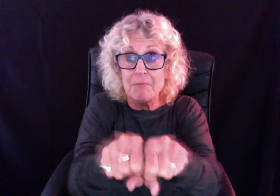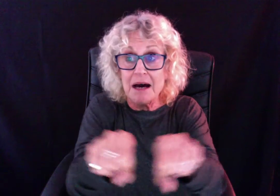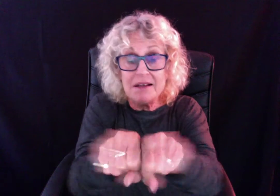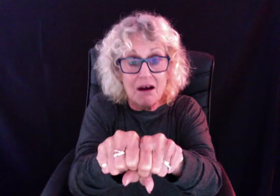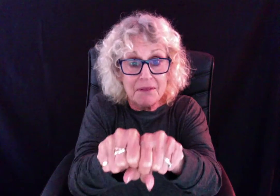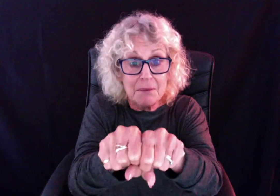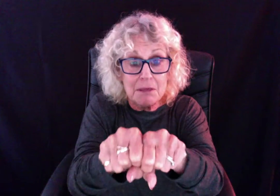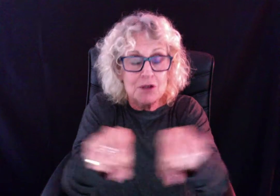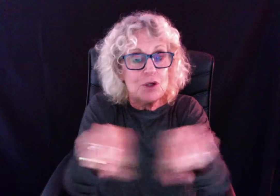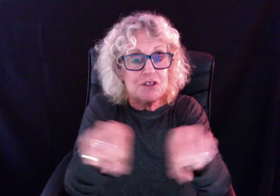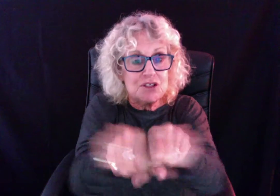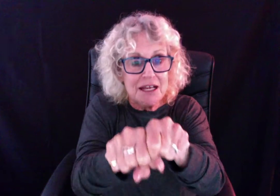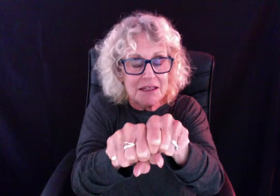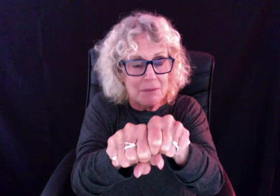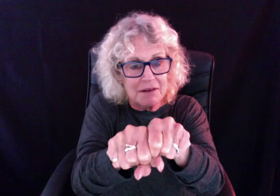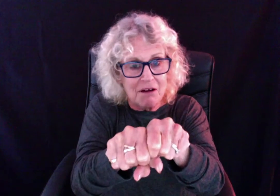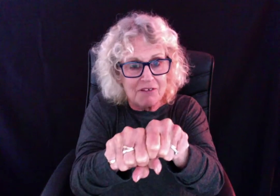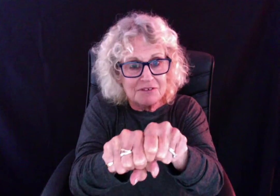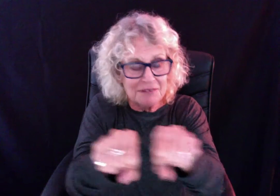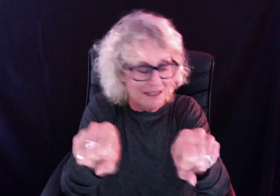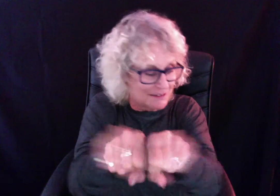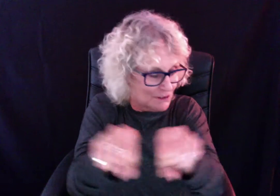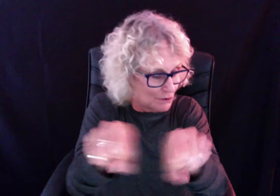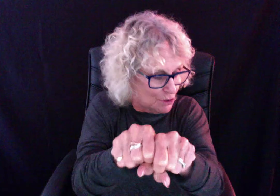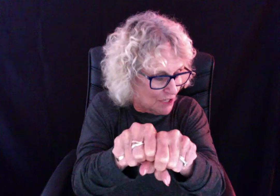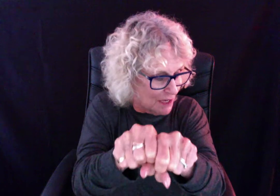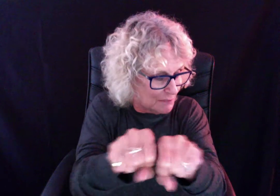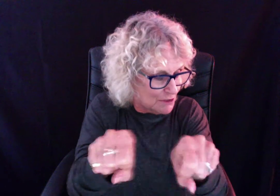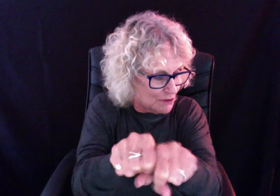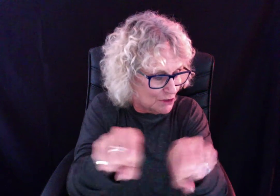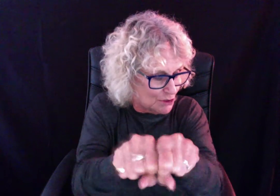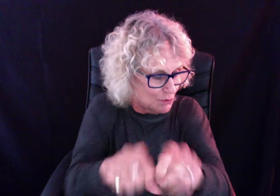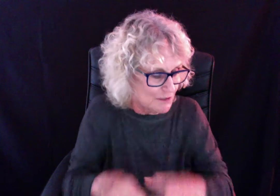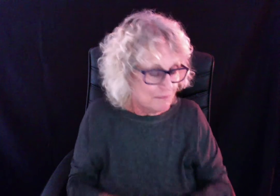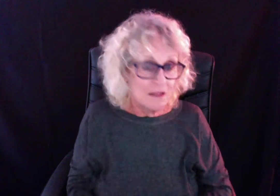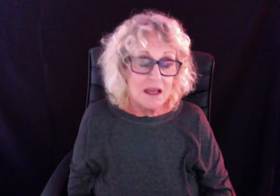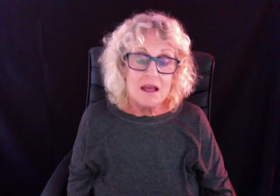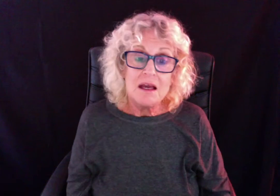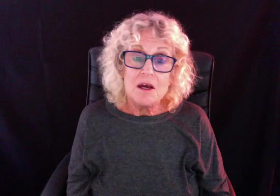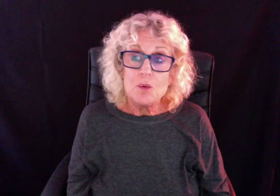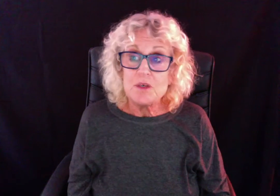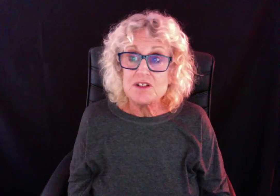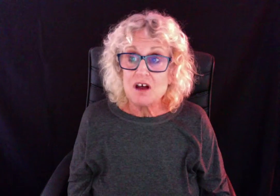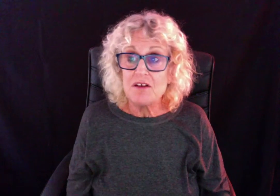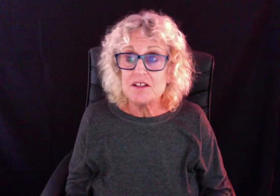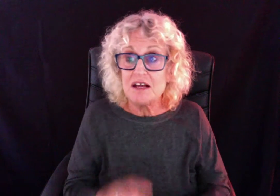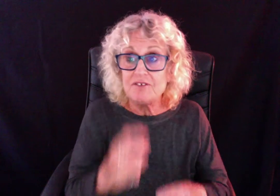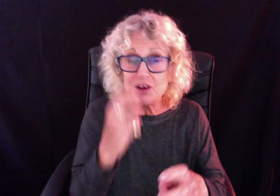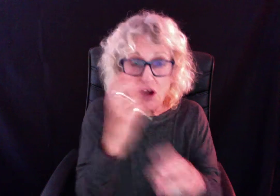mud on them, you have to shake the mud off, right? So two times, shoes. We saw the sign for